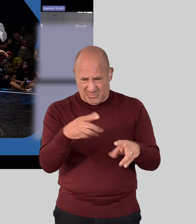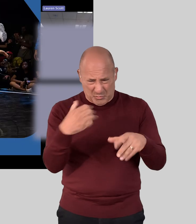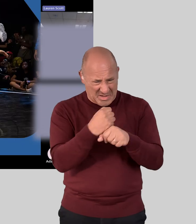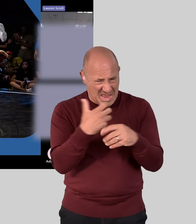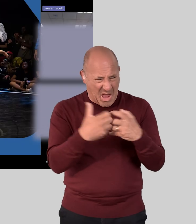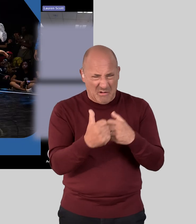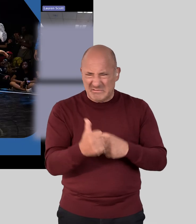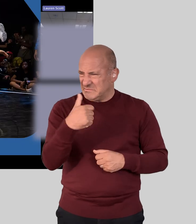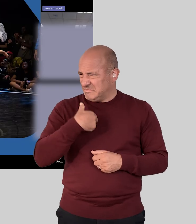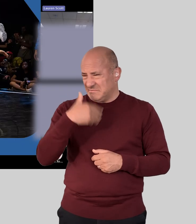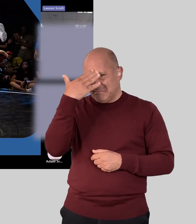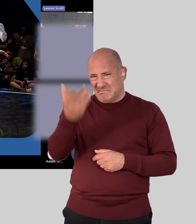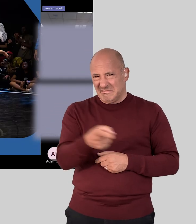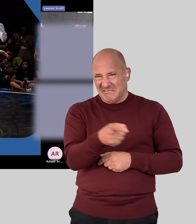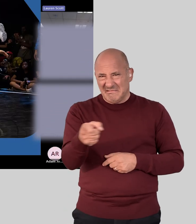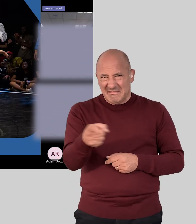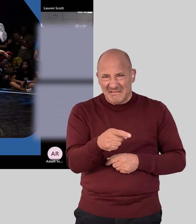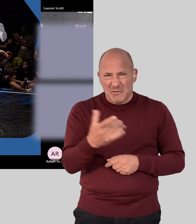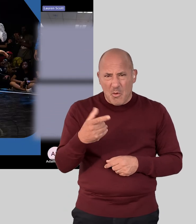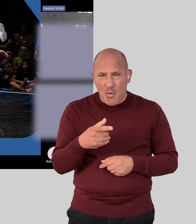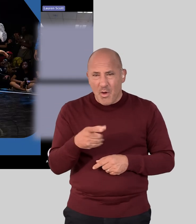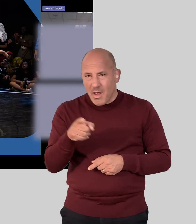Olympics, and